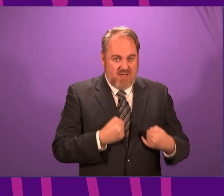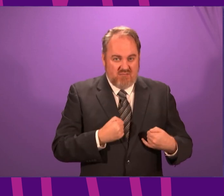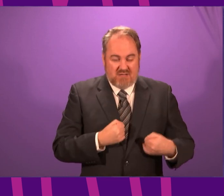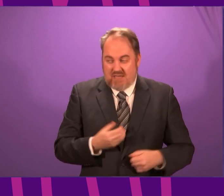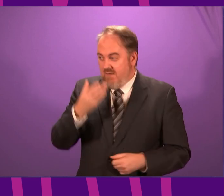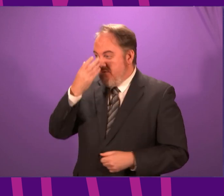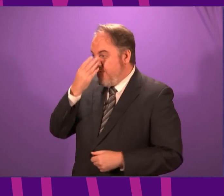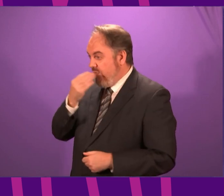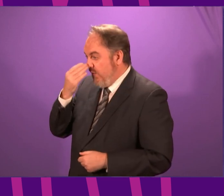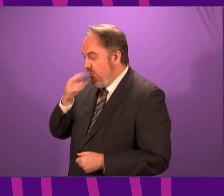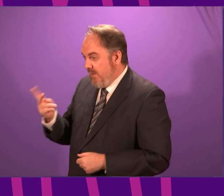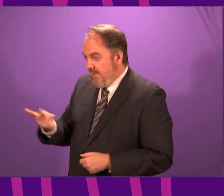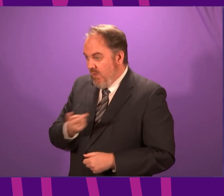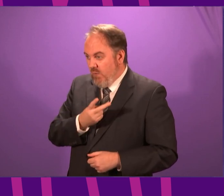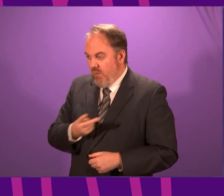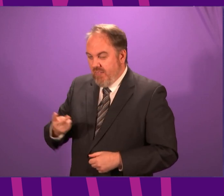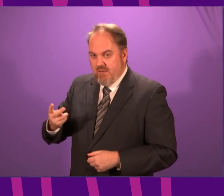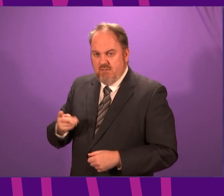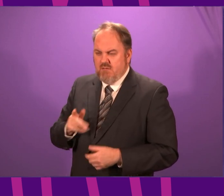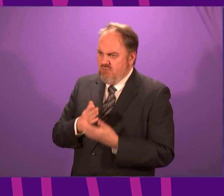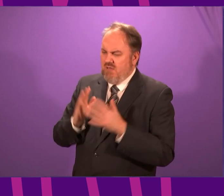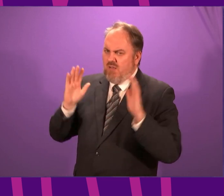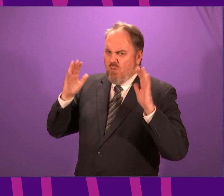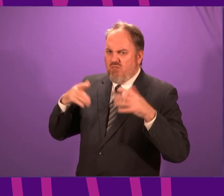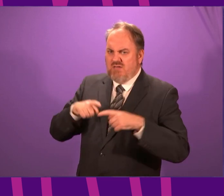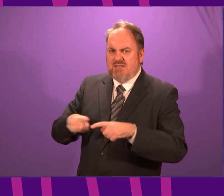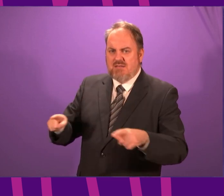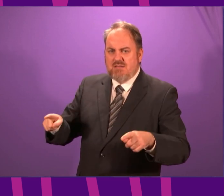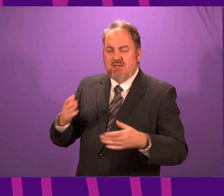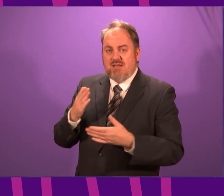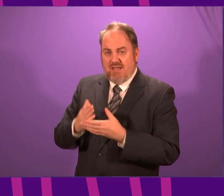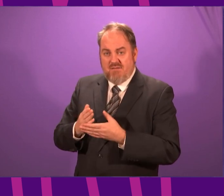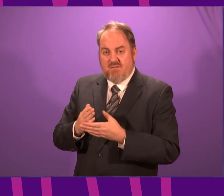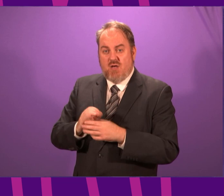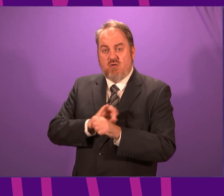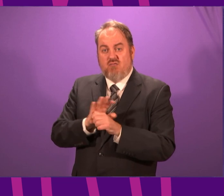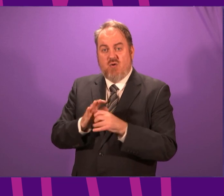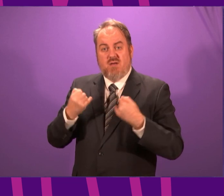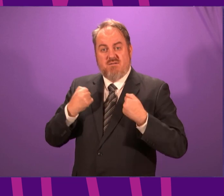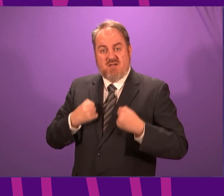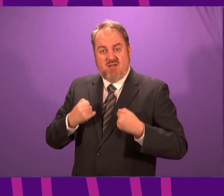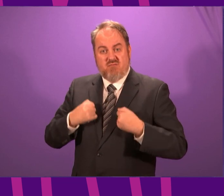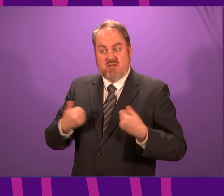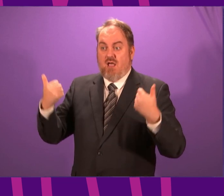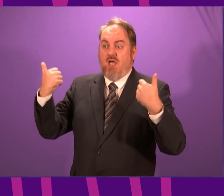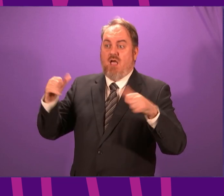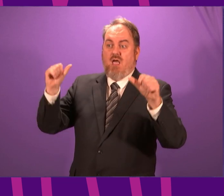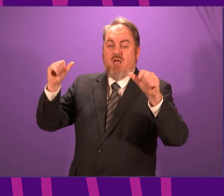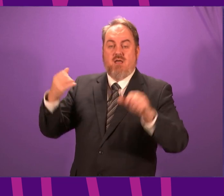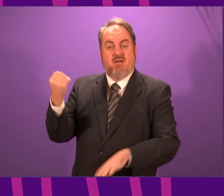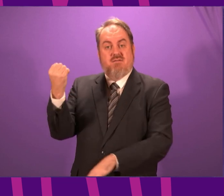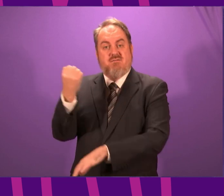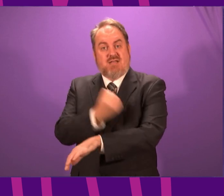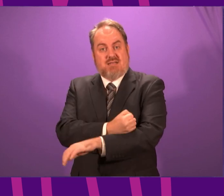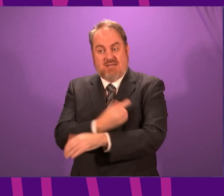not acceptable. If a coronavirus vaccine is developed in the next few months,